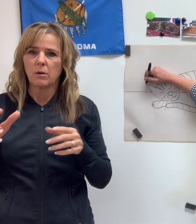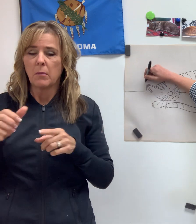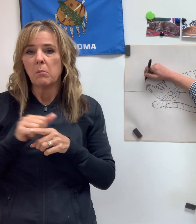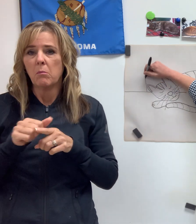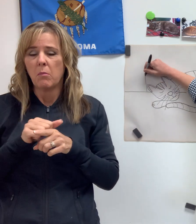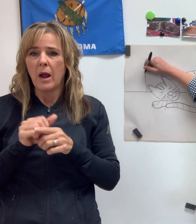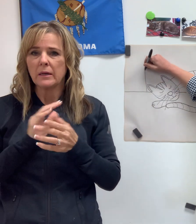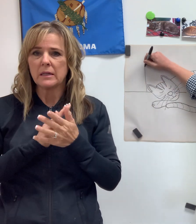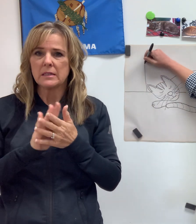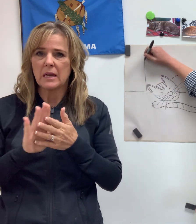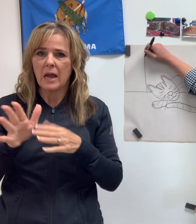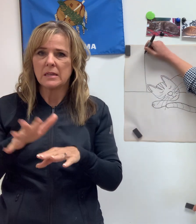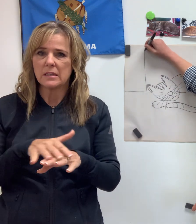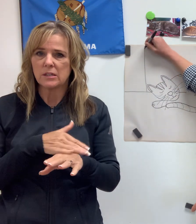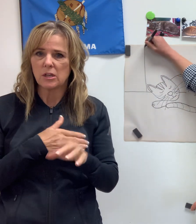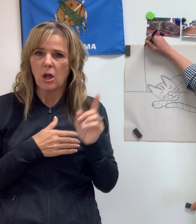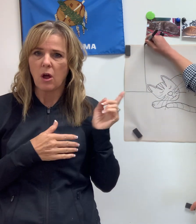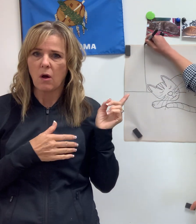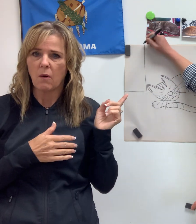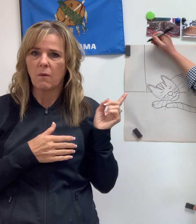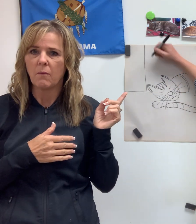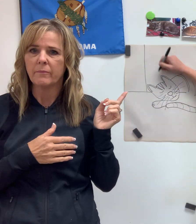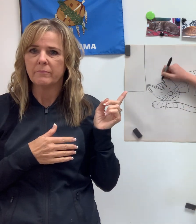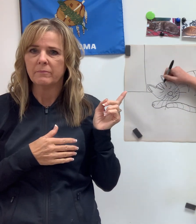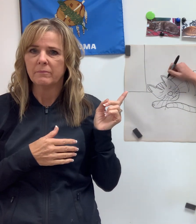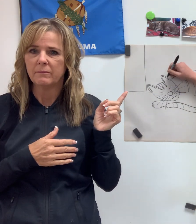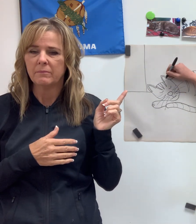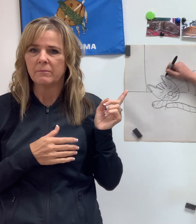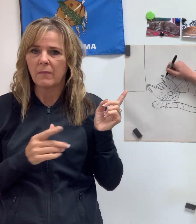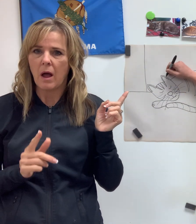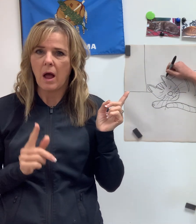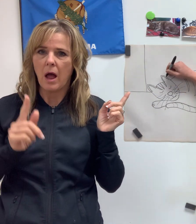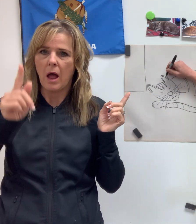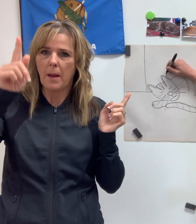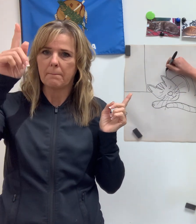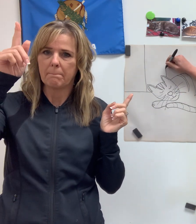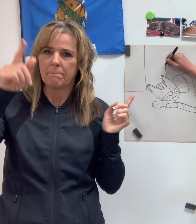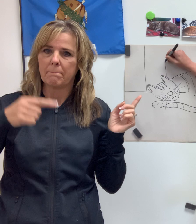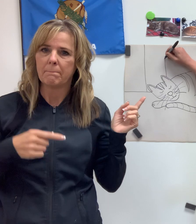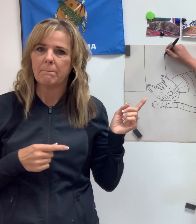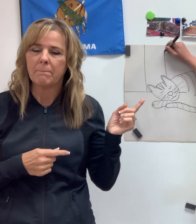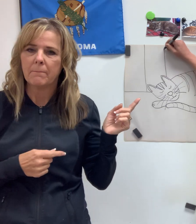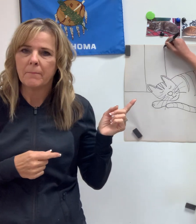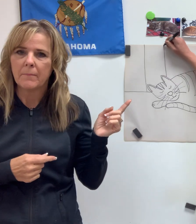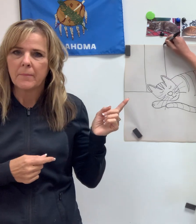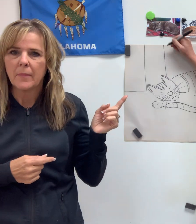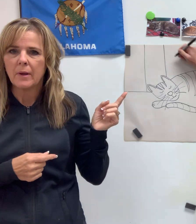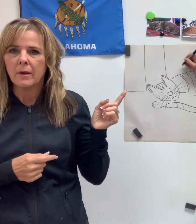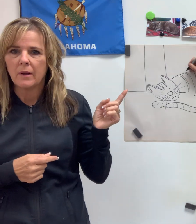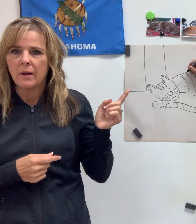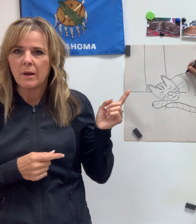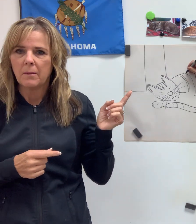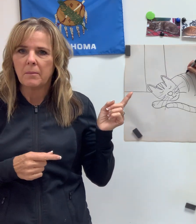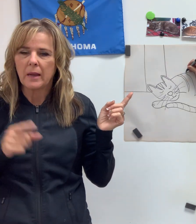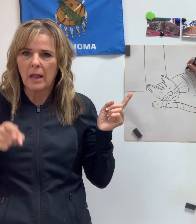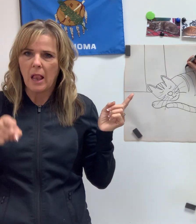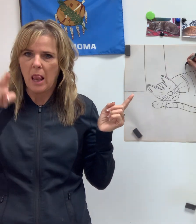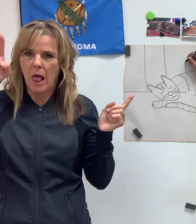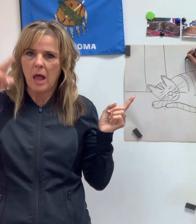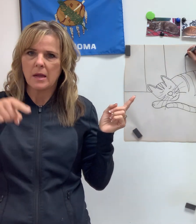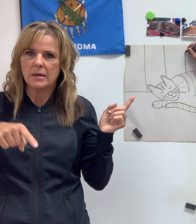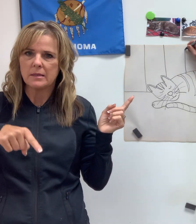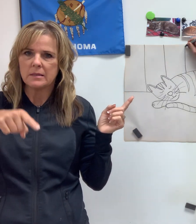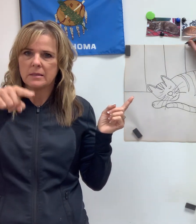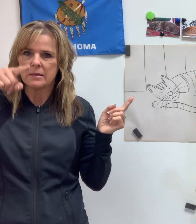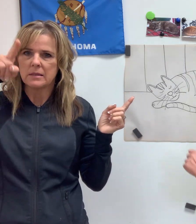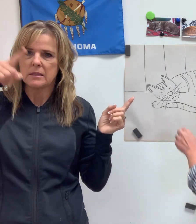practice nice and slow from the floor up to the tip top of your paper. I'm gonna make stripes. And look, I'm taking